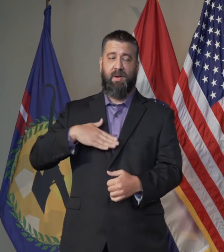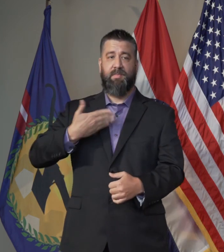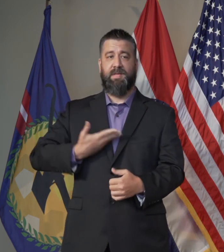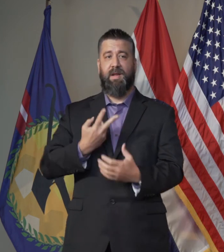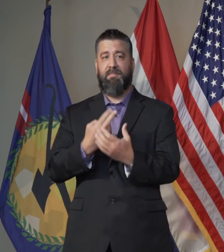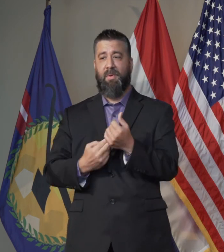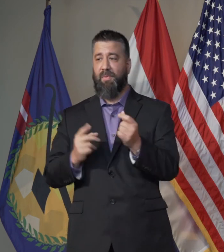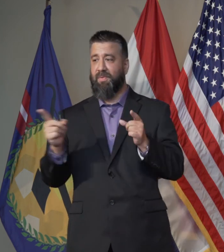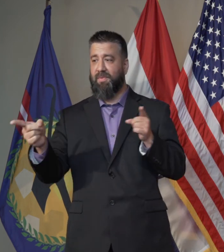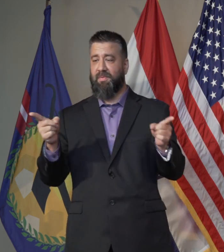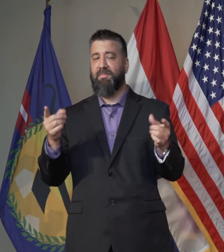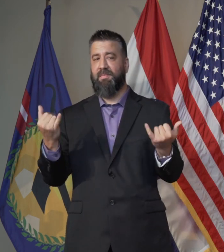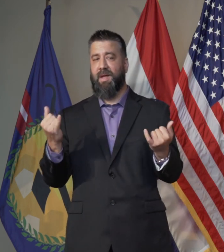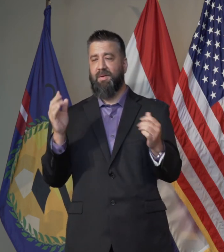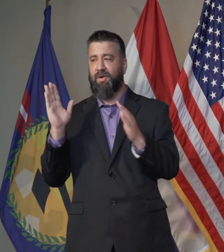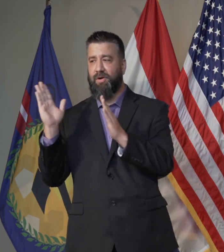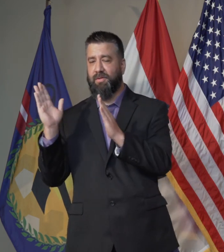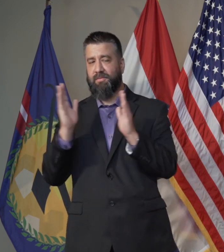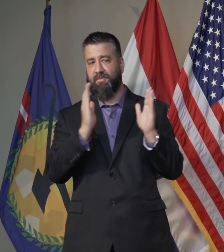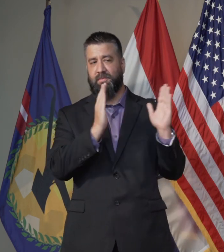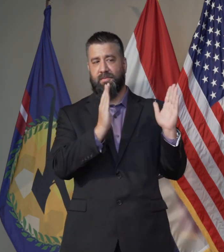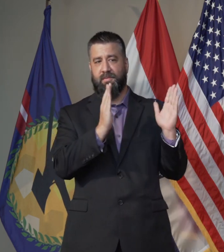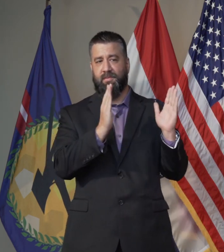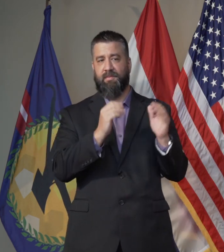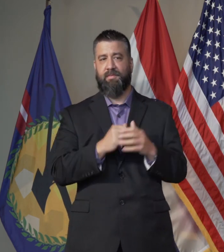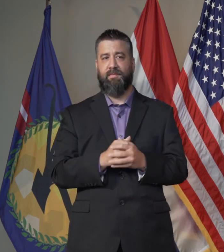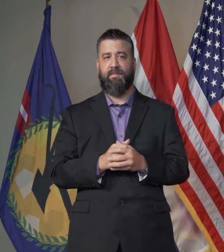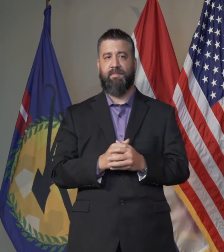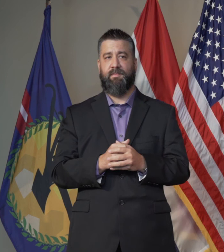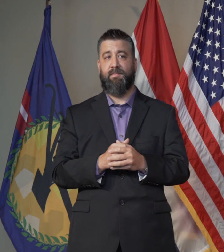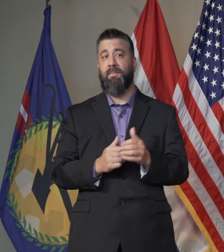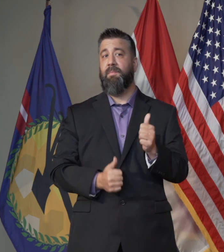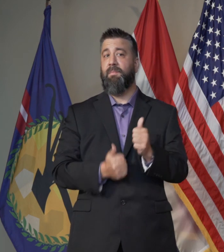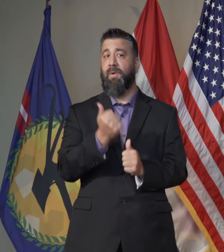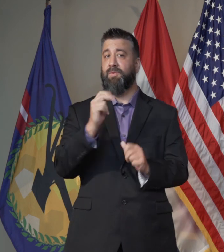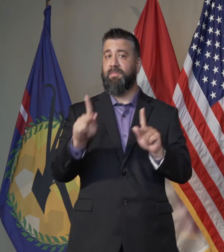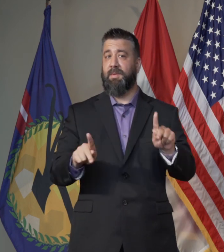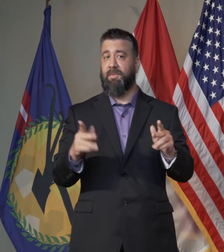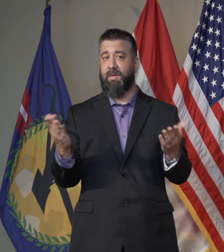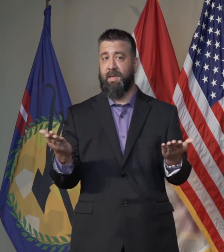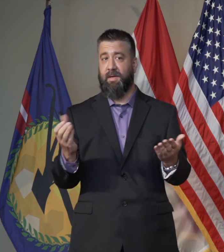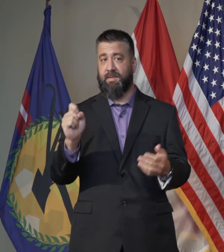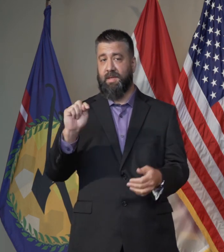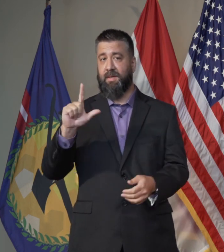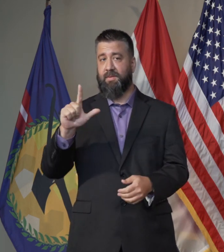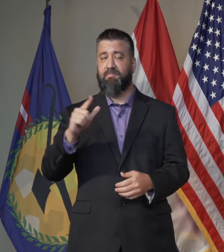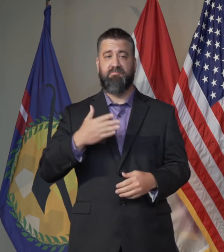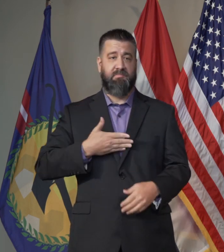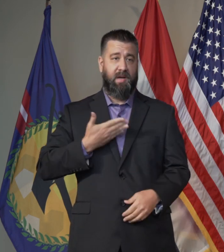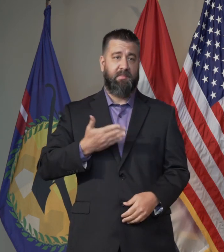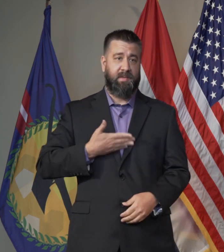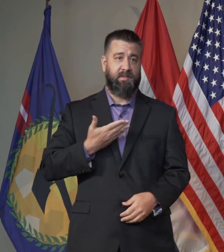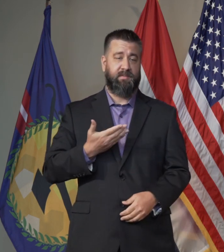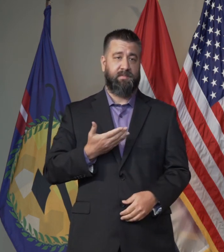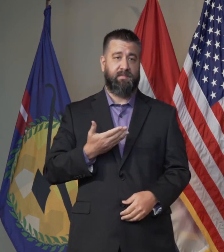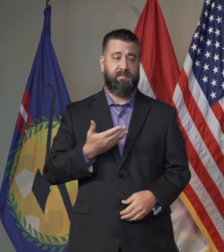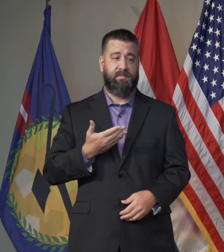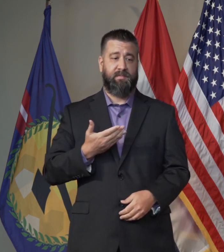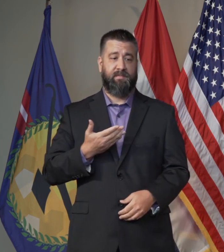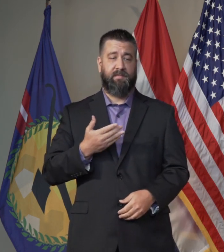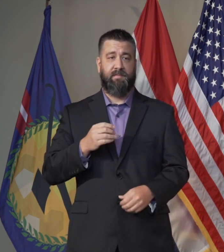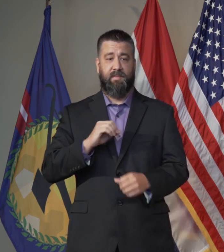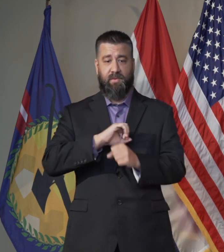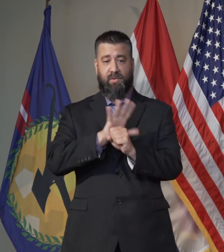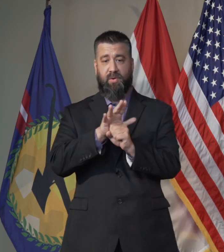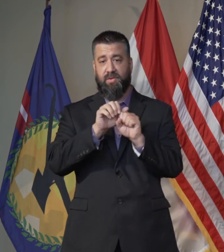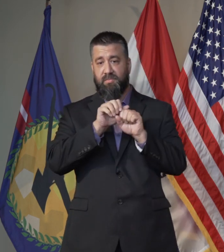it may be obvious to everyone what most everyone knew, is that most people in St. Louis County are happy that the spread